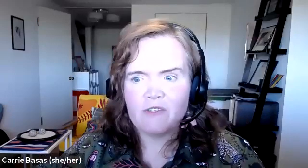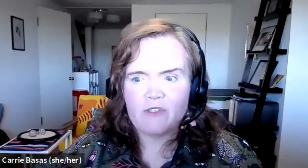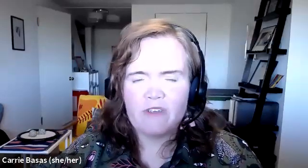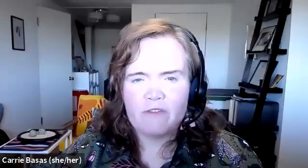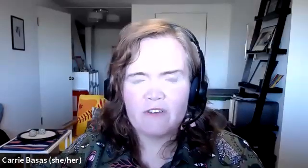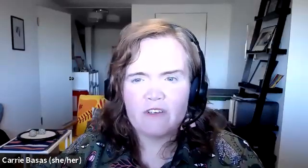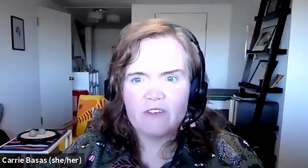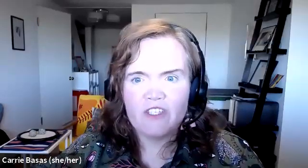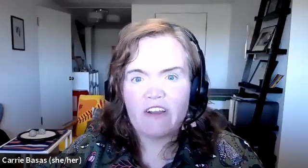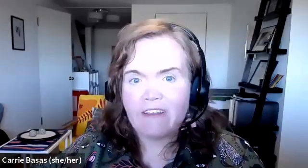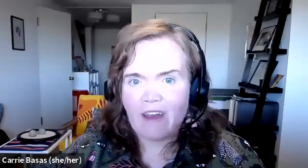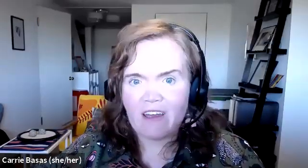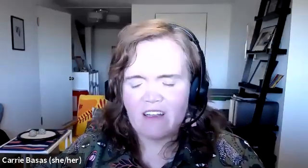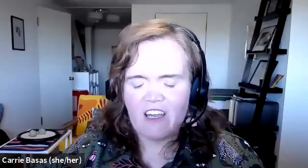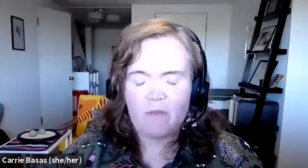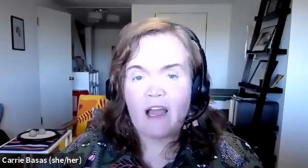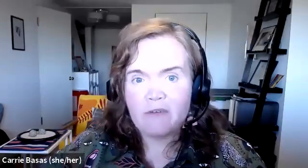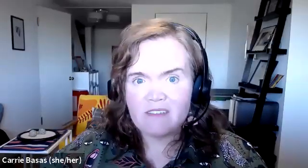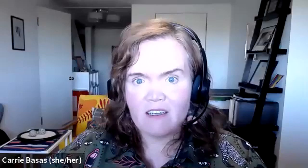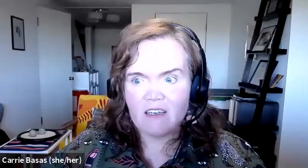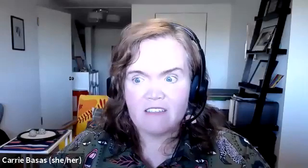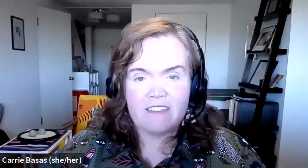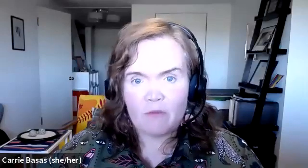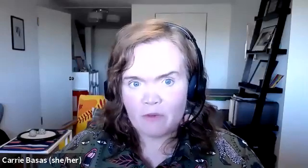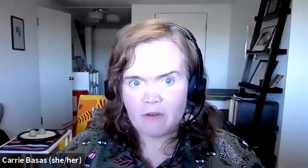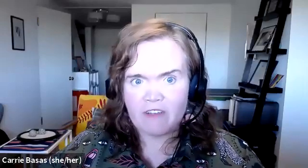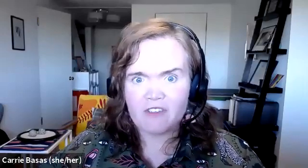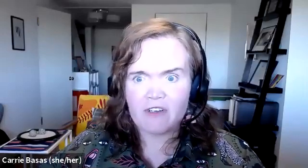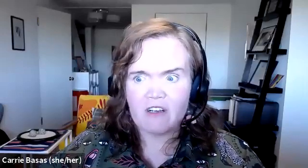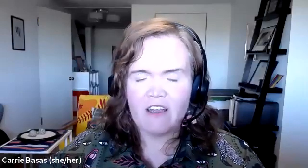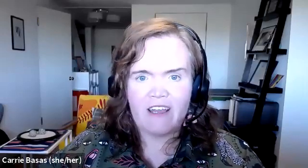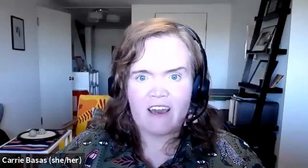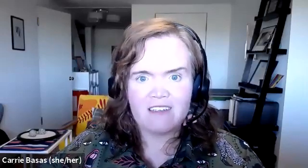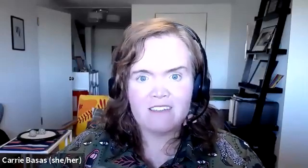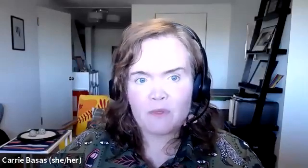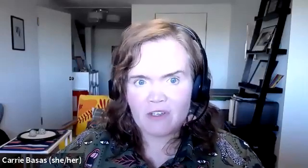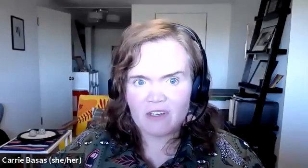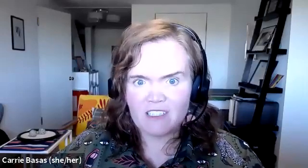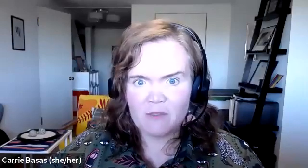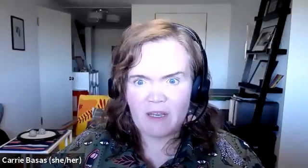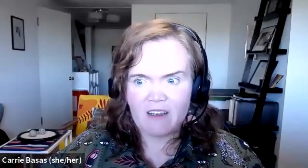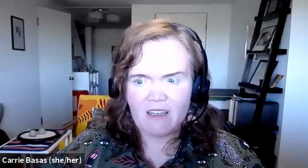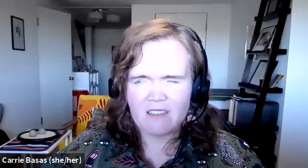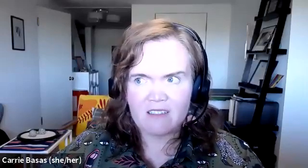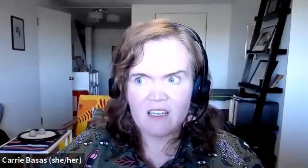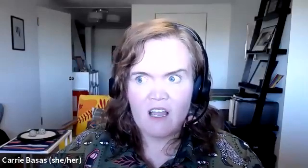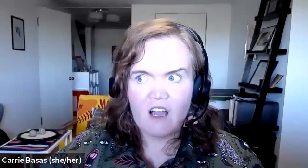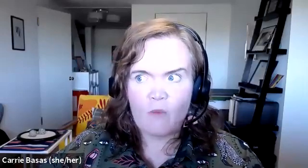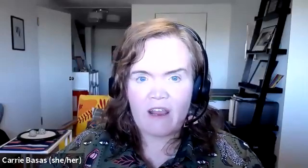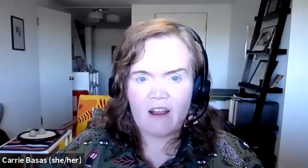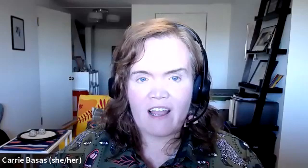Thank you, Sophie, for sharing that. I was a disabled professor and I had a similar